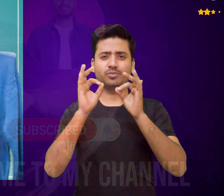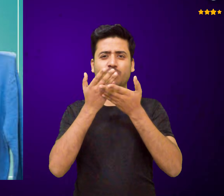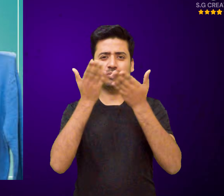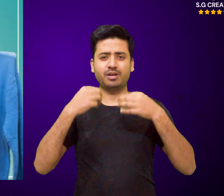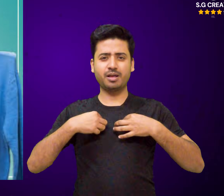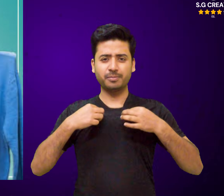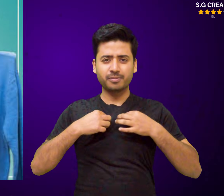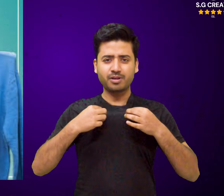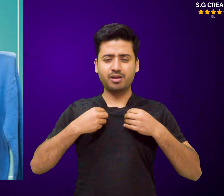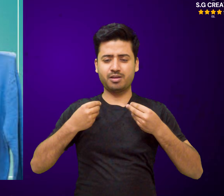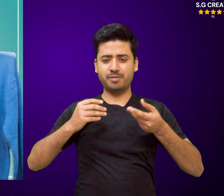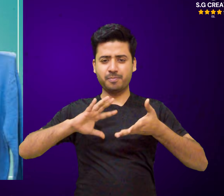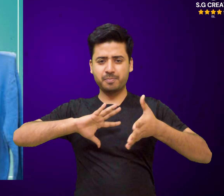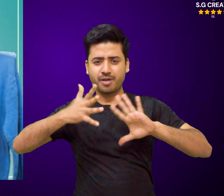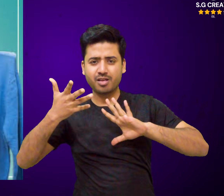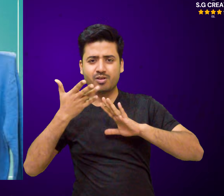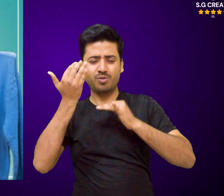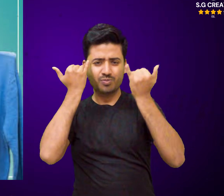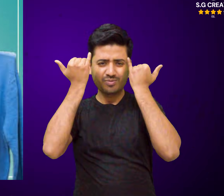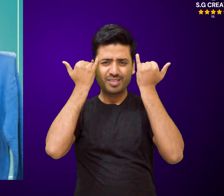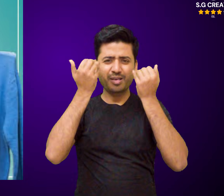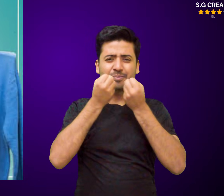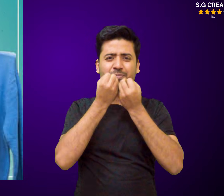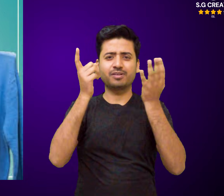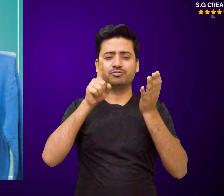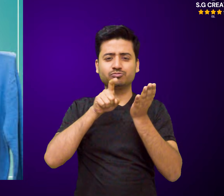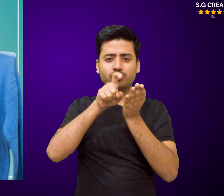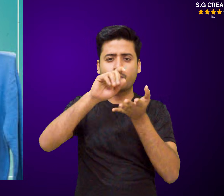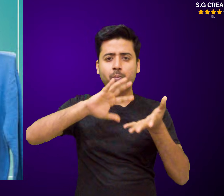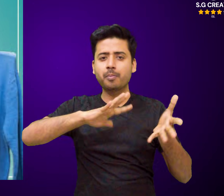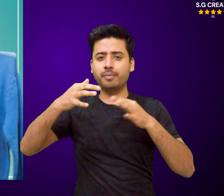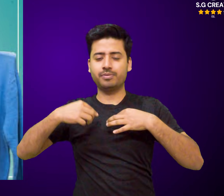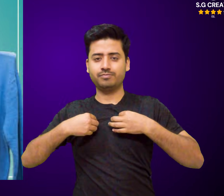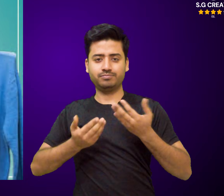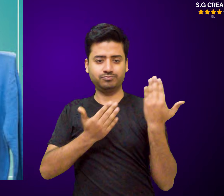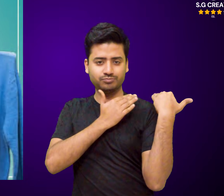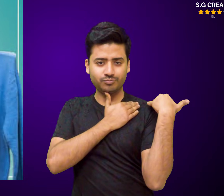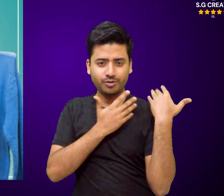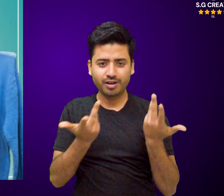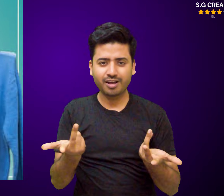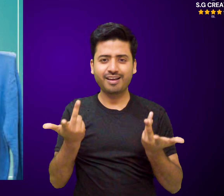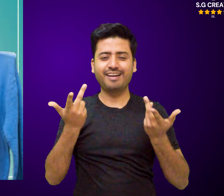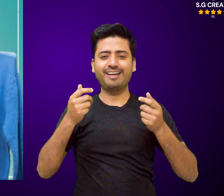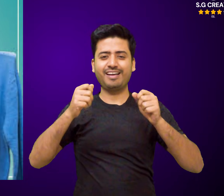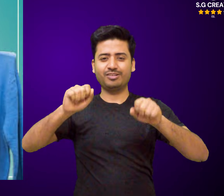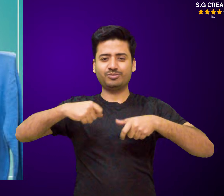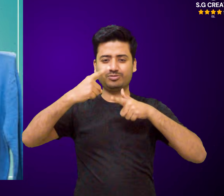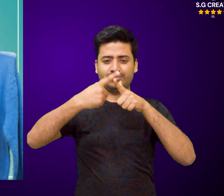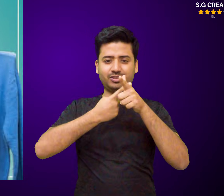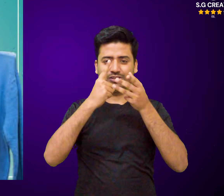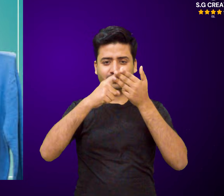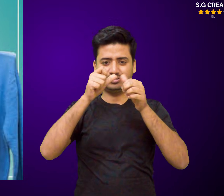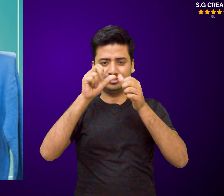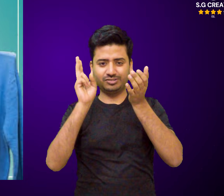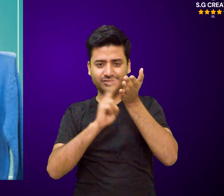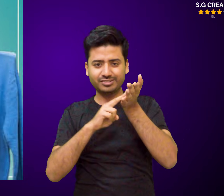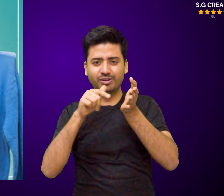be made from banana tree trunks, specifically the pseudostem, using a sustainable textile process that turns agricultural waste into